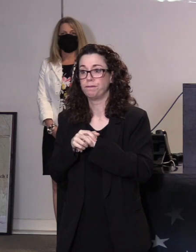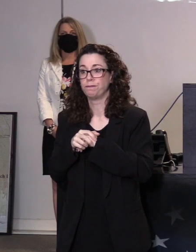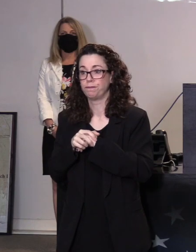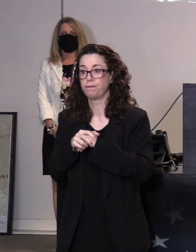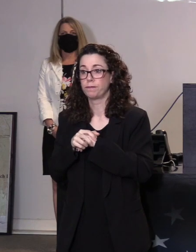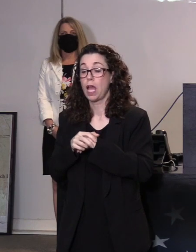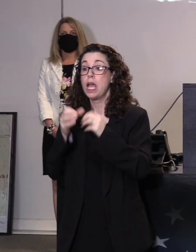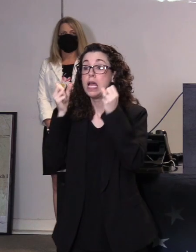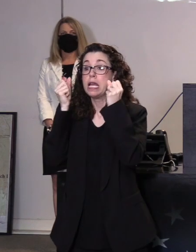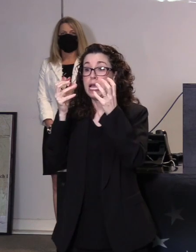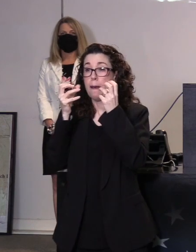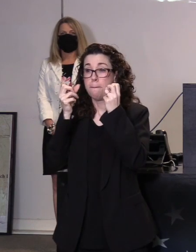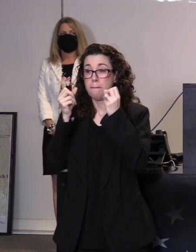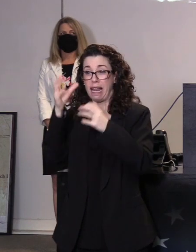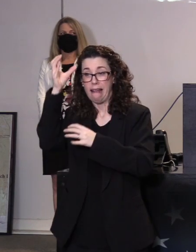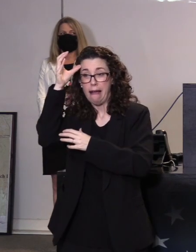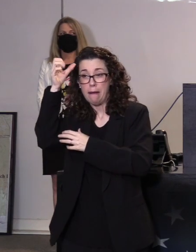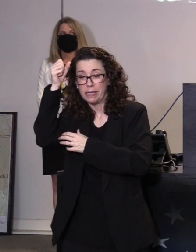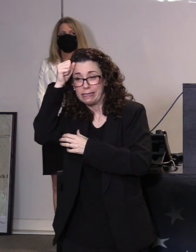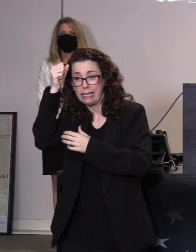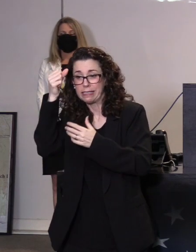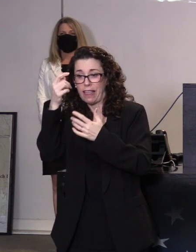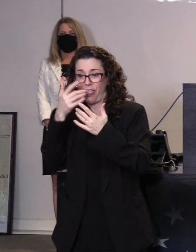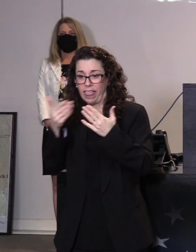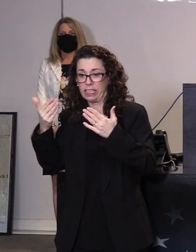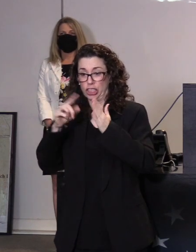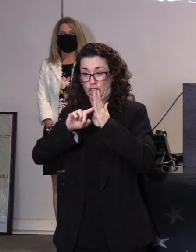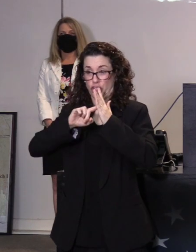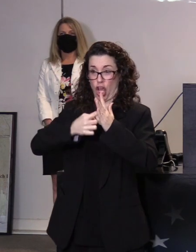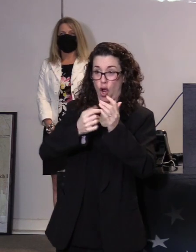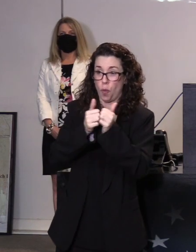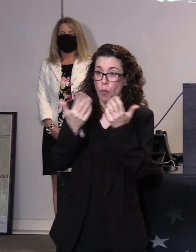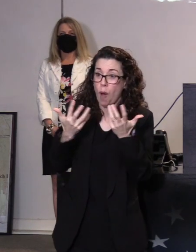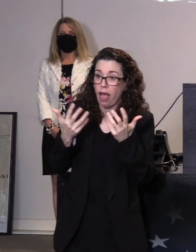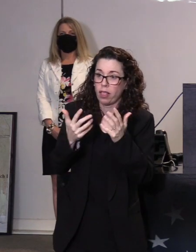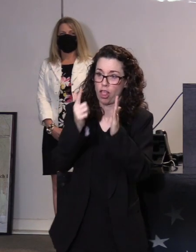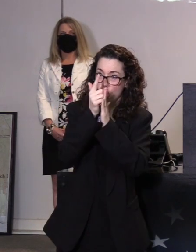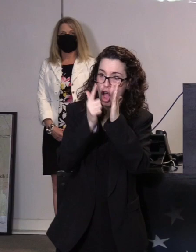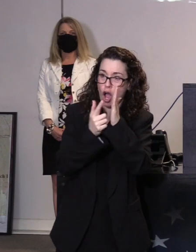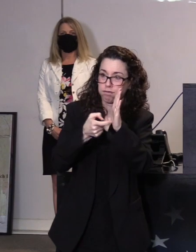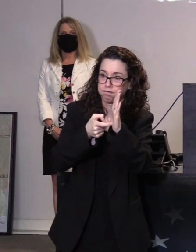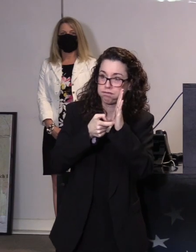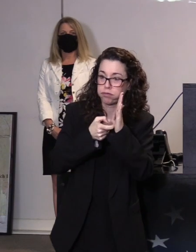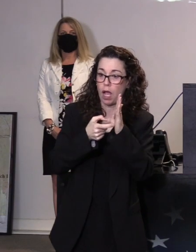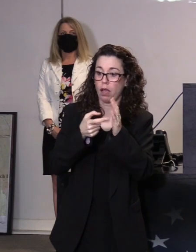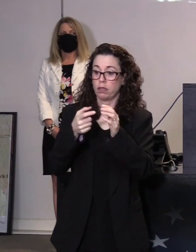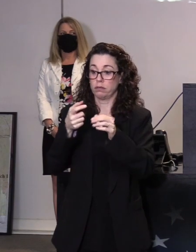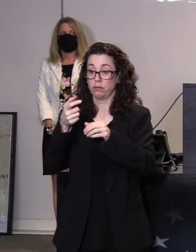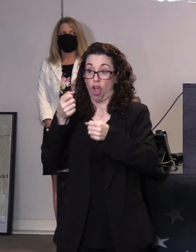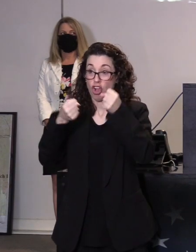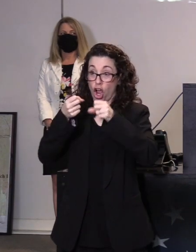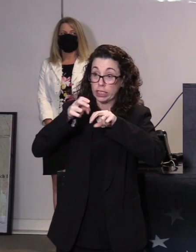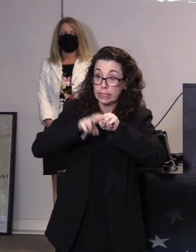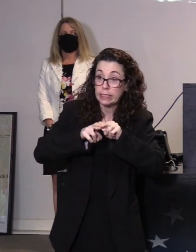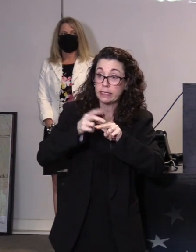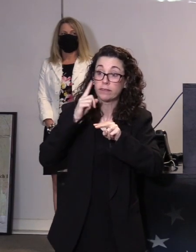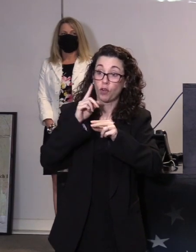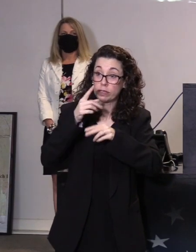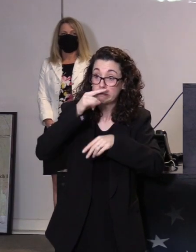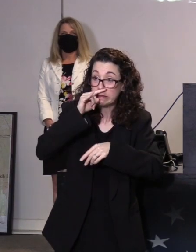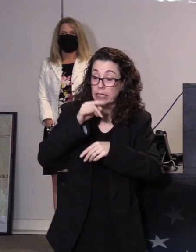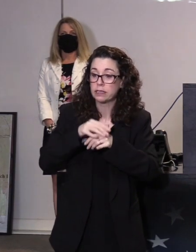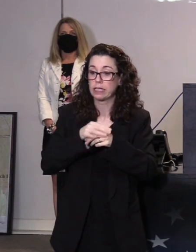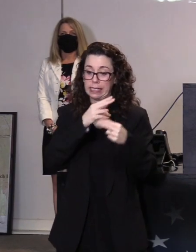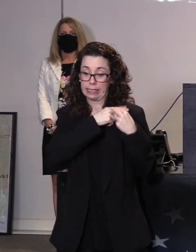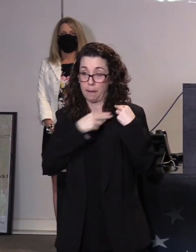that we do each day started with a law telling us we had to. Car seats, smoke alarms, life jackets, seat